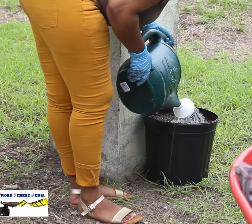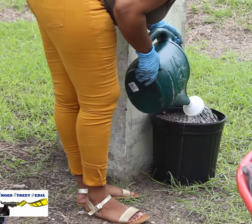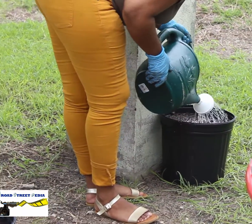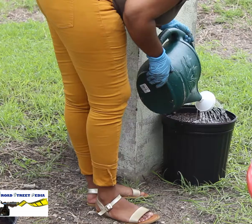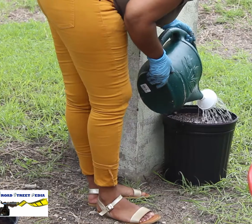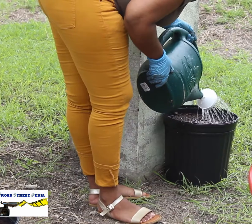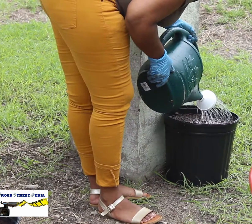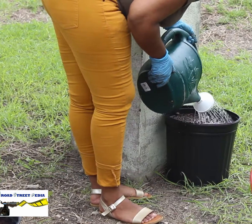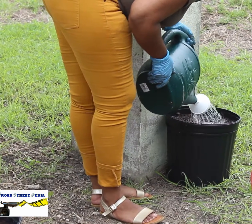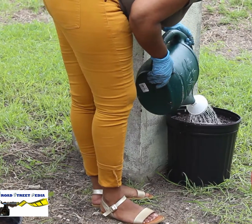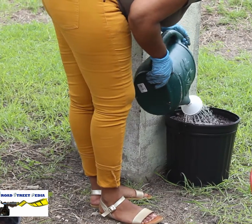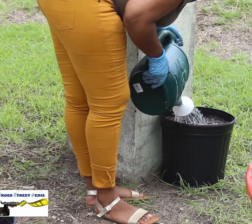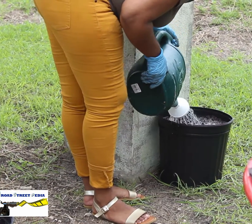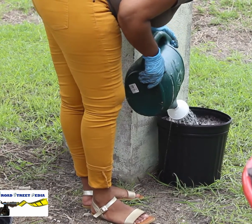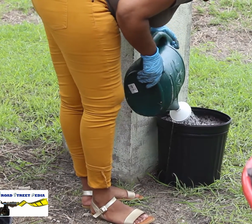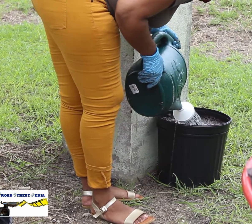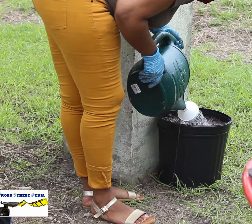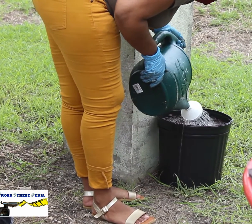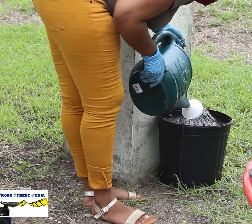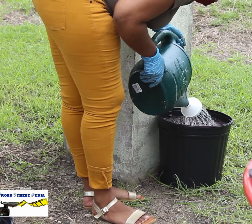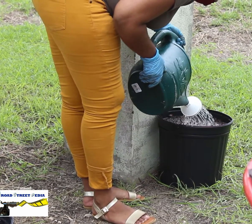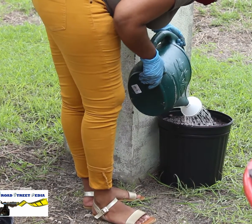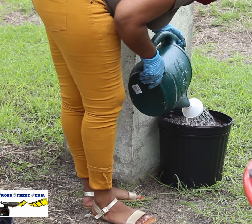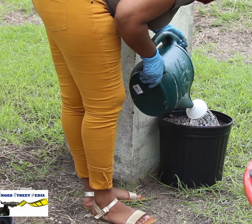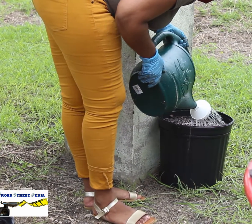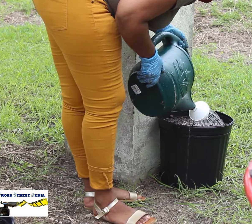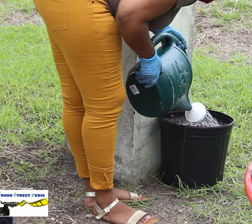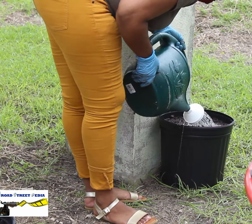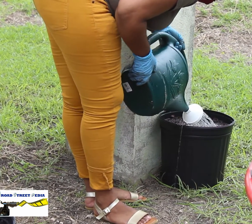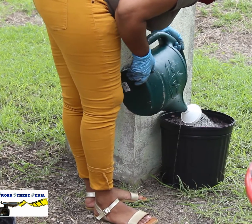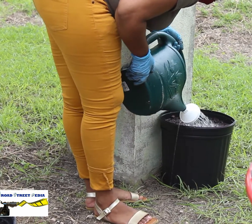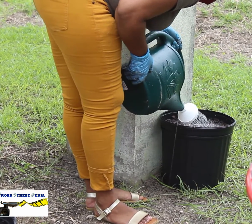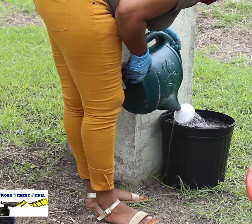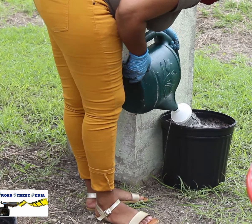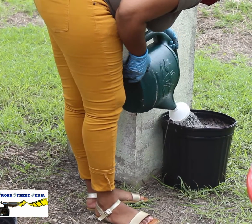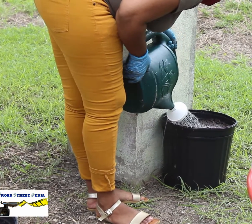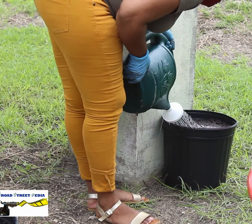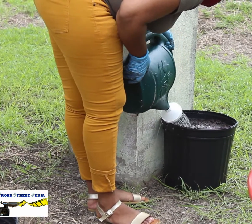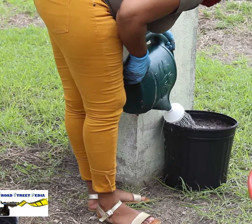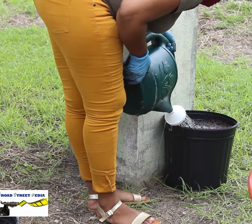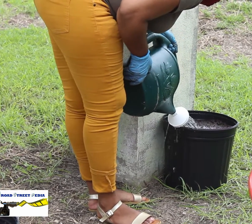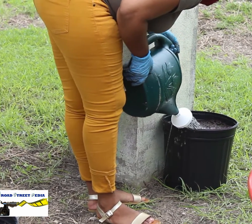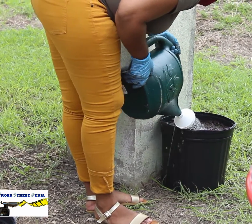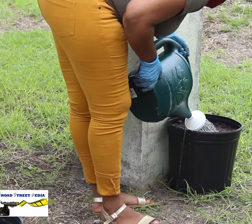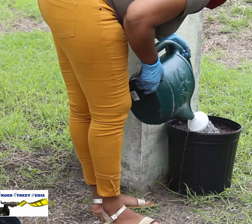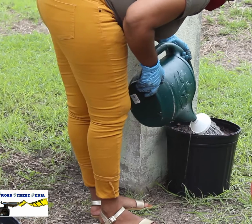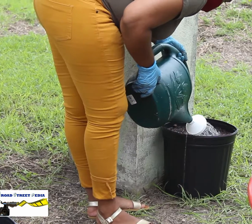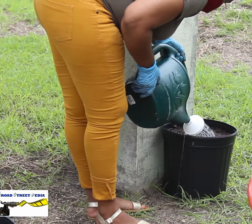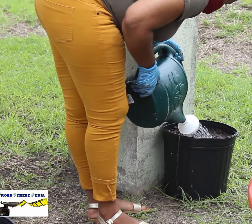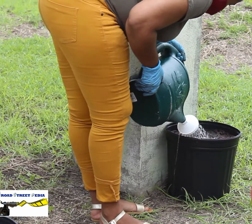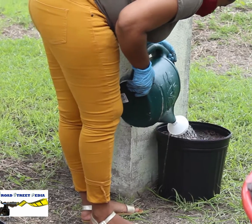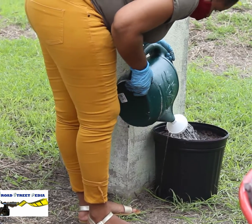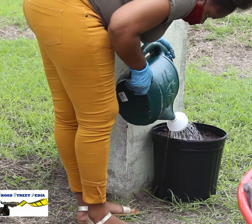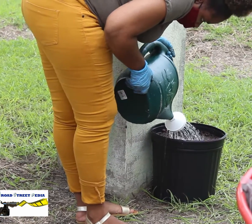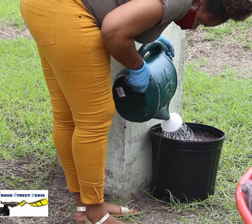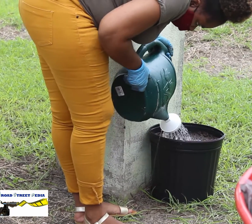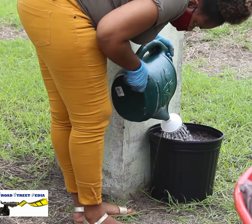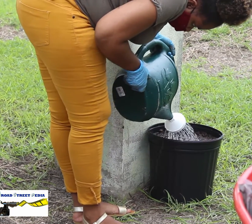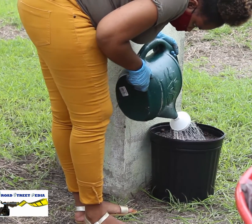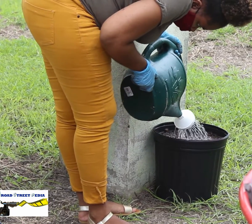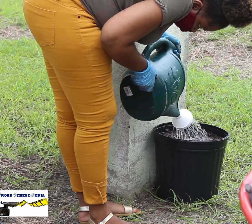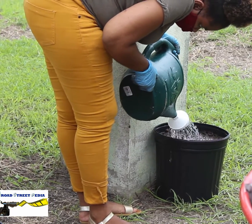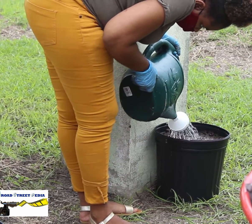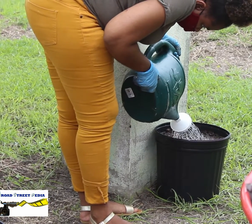Yeah. This is it. That's the whole thing about backyard farming. You know, it saves money and it's free. You have because you don't